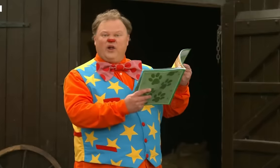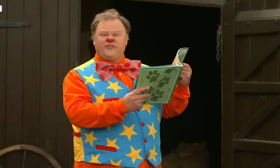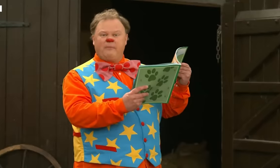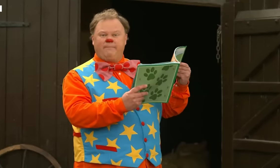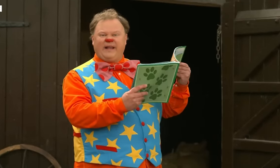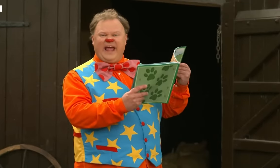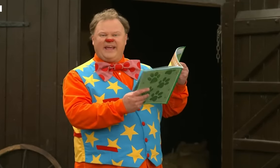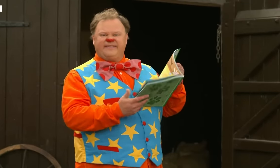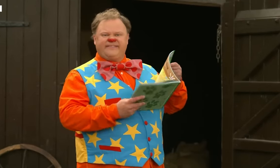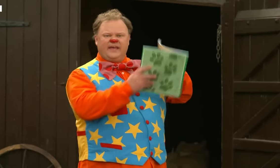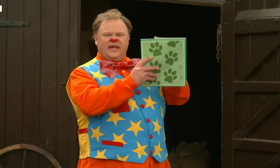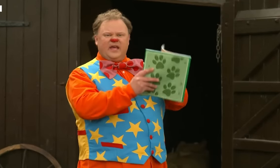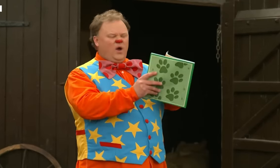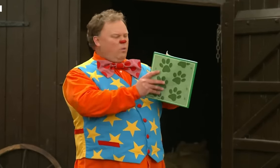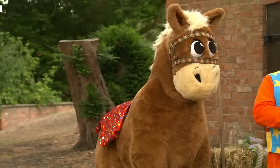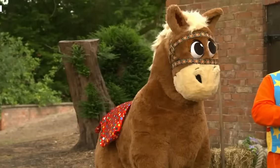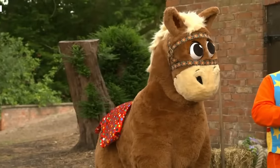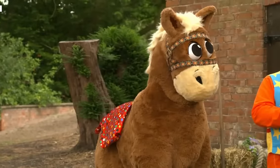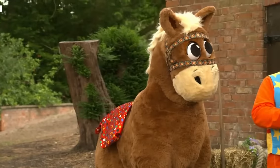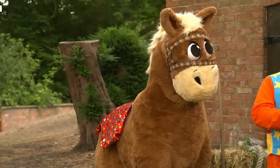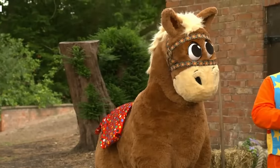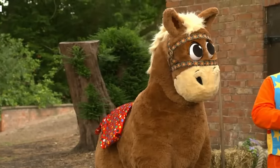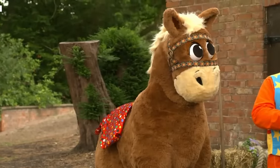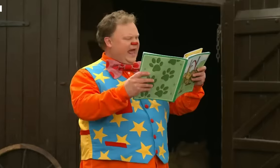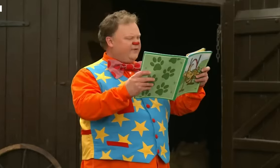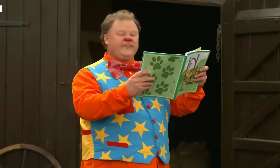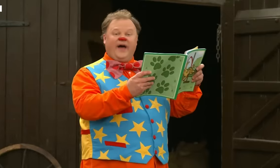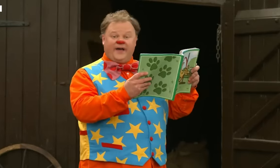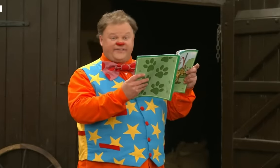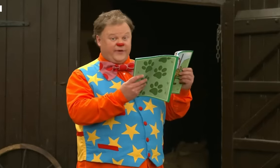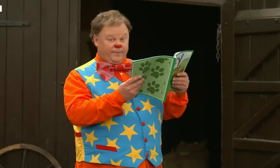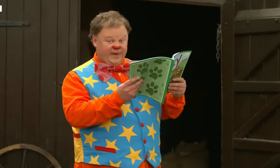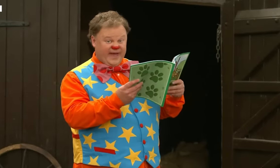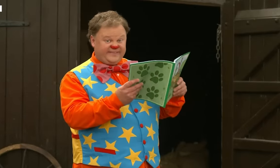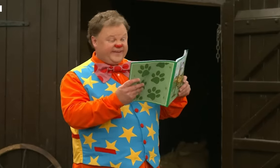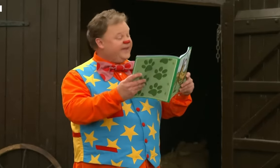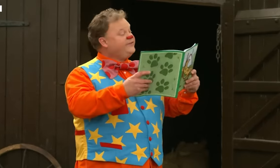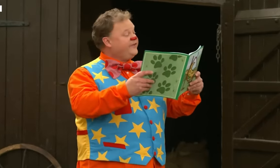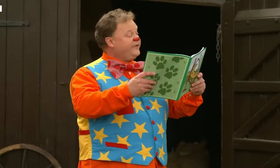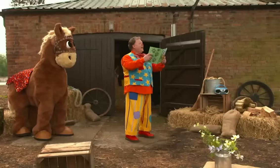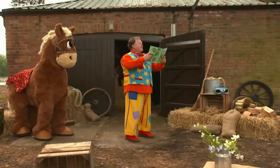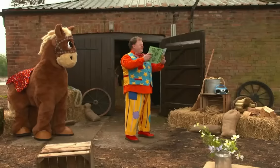lost my place. Where was the page on how to ask your pet to